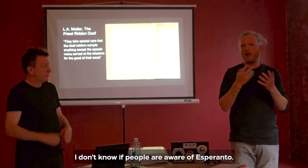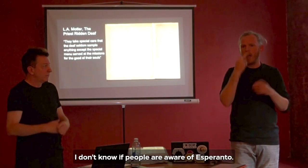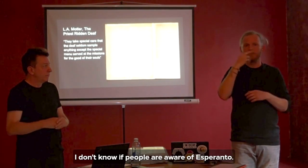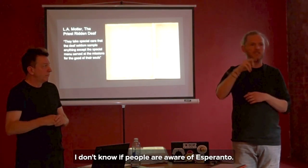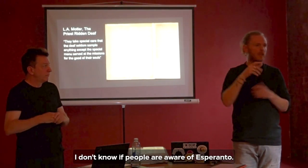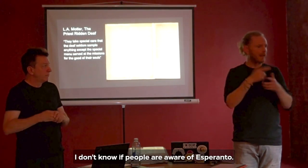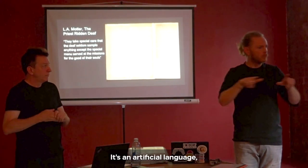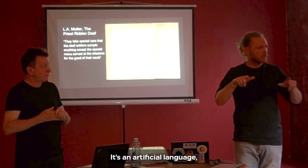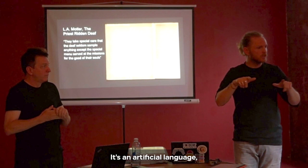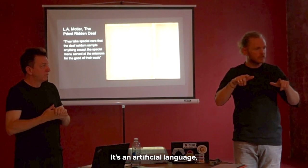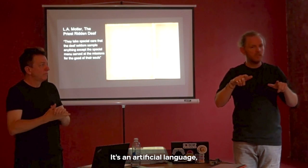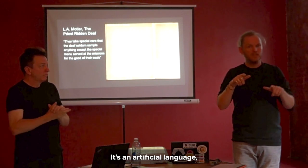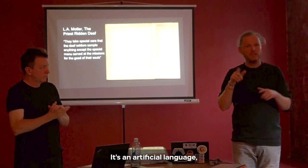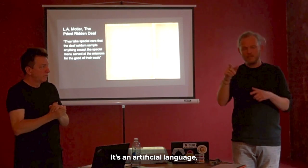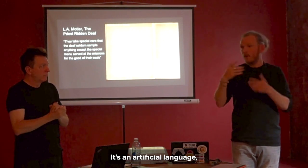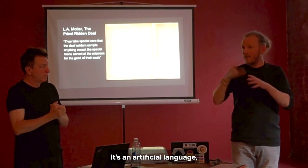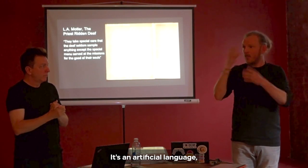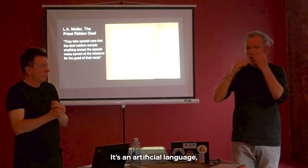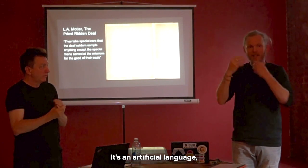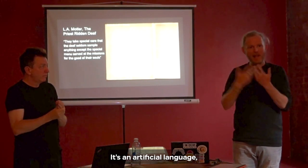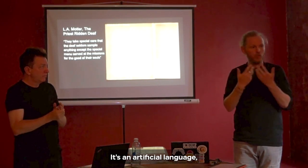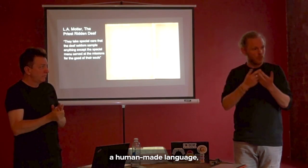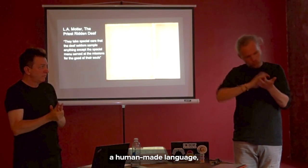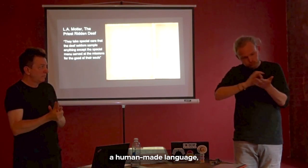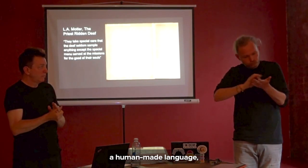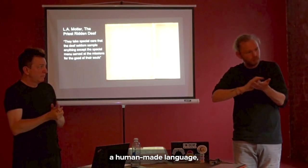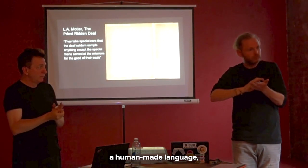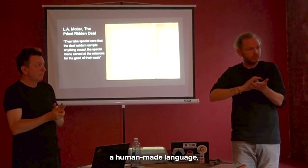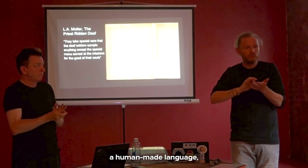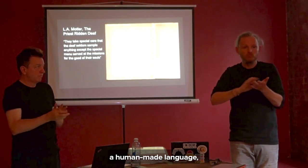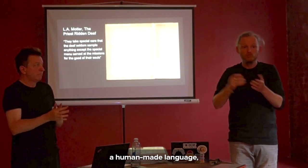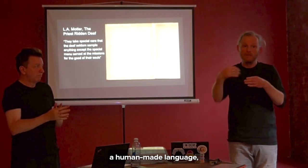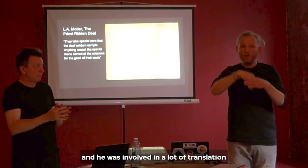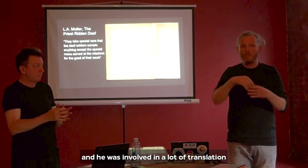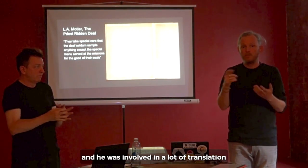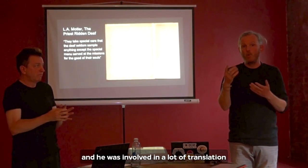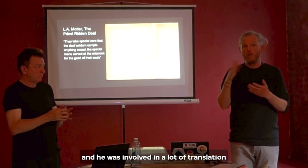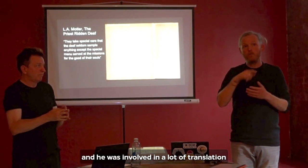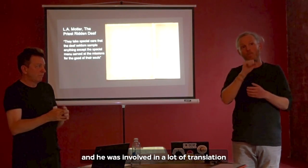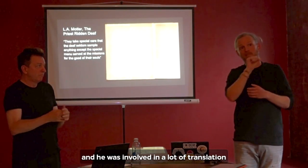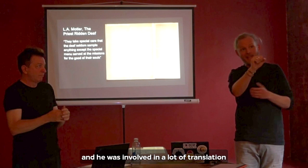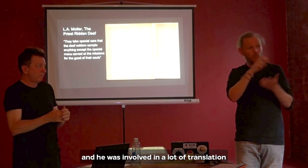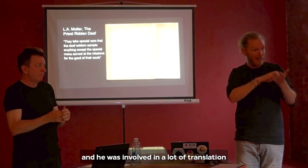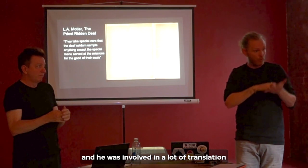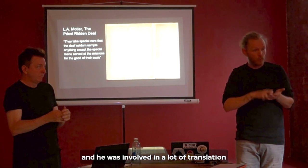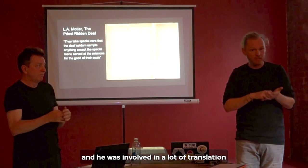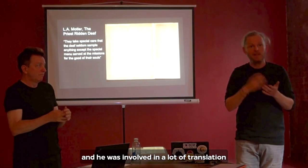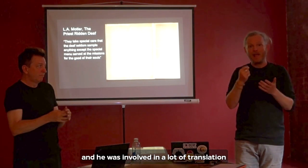of Esperanto, so it's an artificial language, human-made language, and he was involved